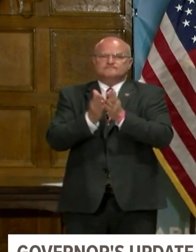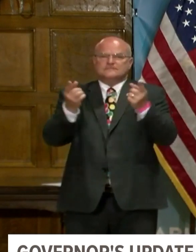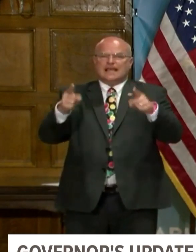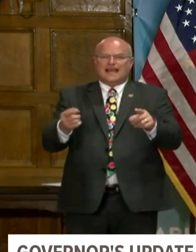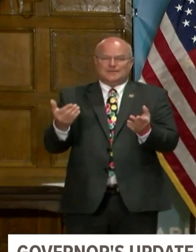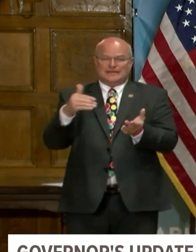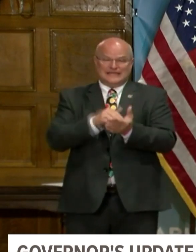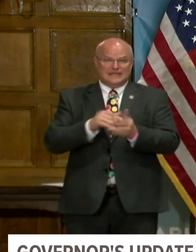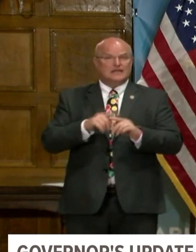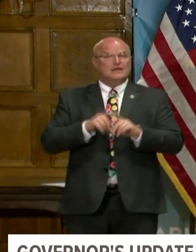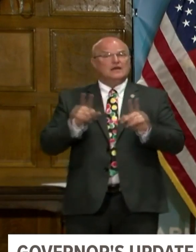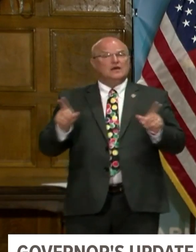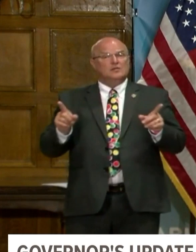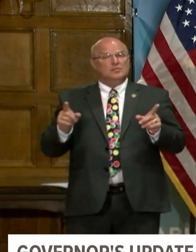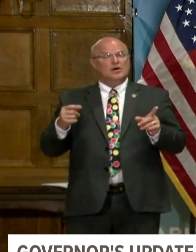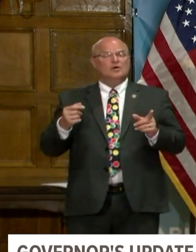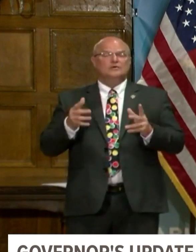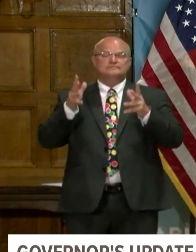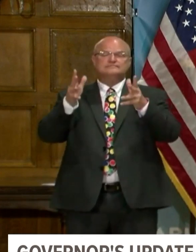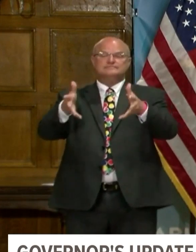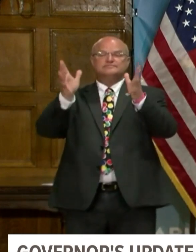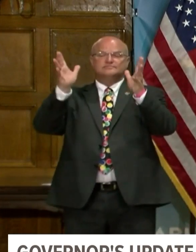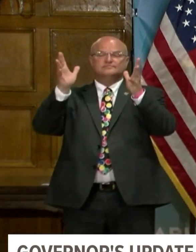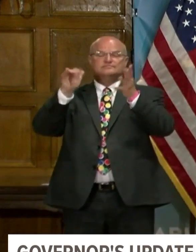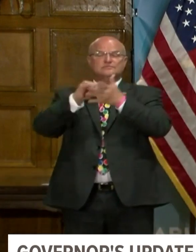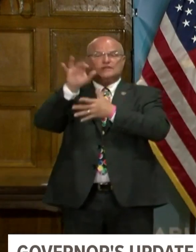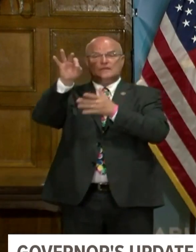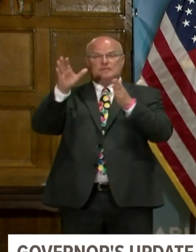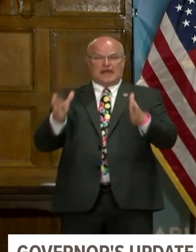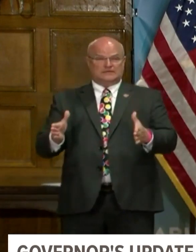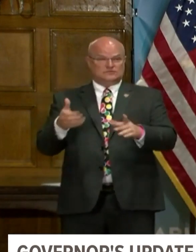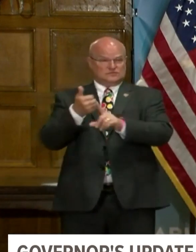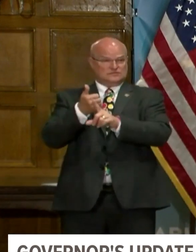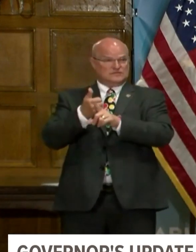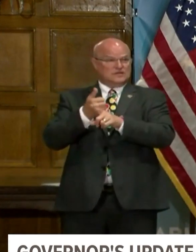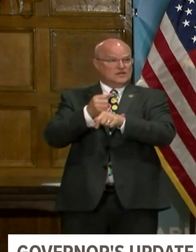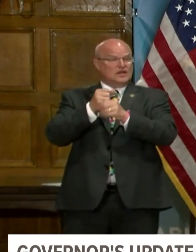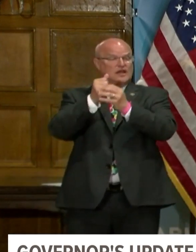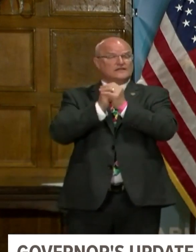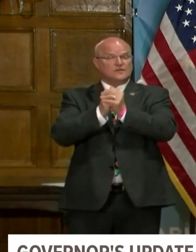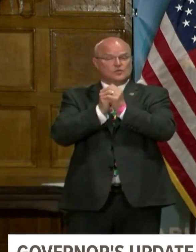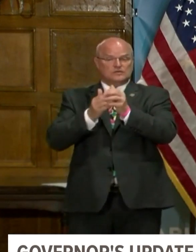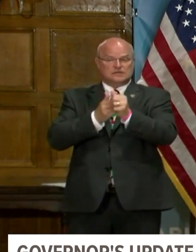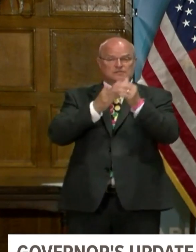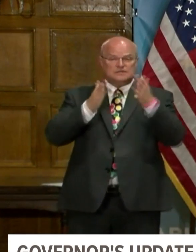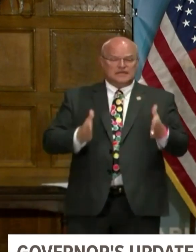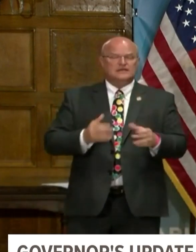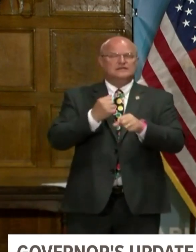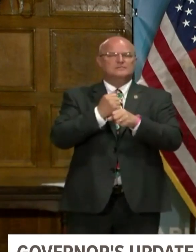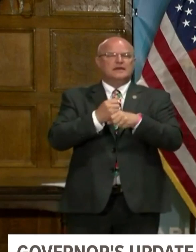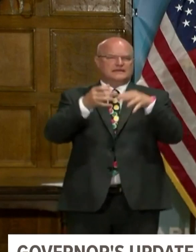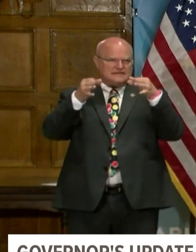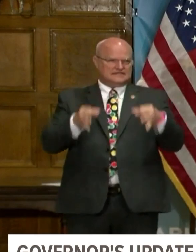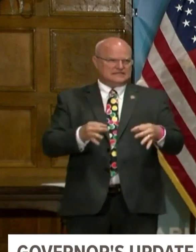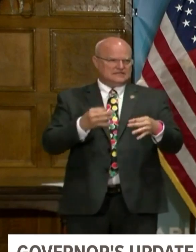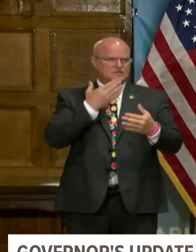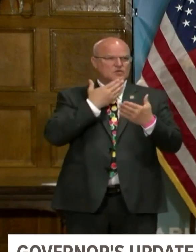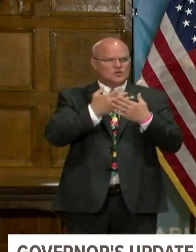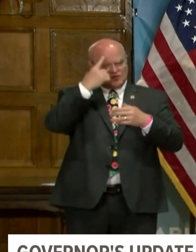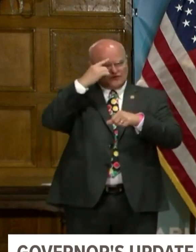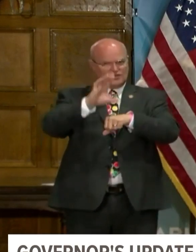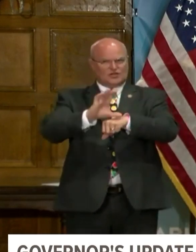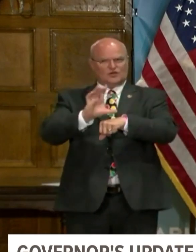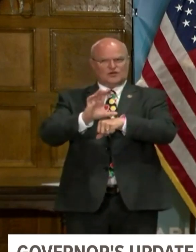happen again, but we leave that discretion to the pastors, to the worship leaders, to make those decisions that are good for